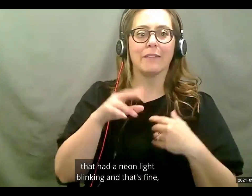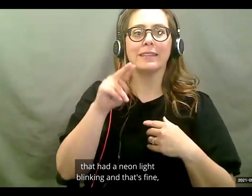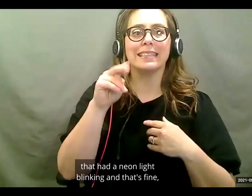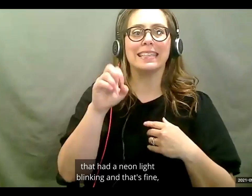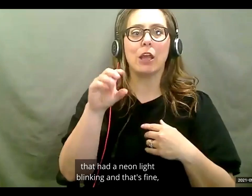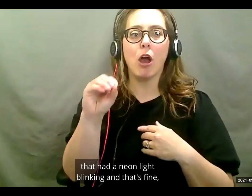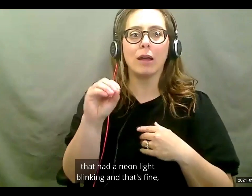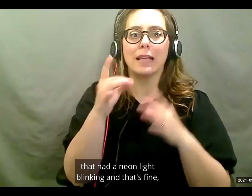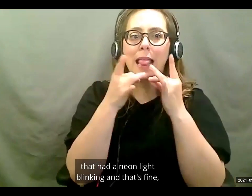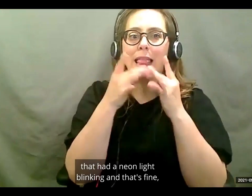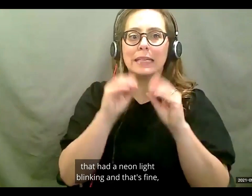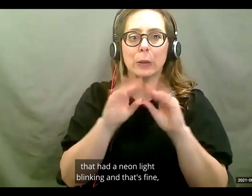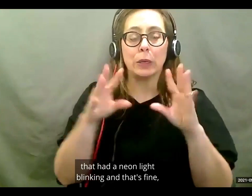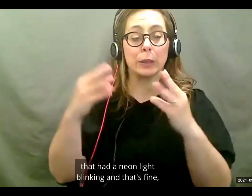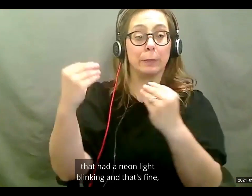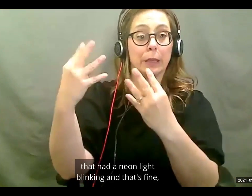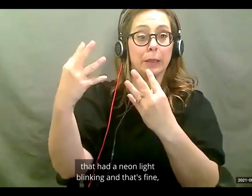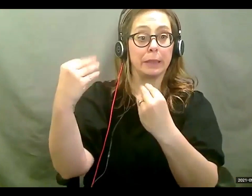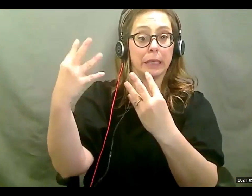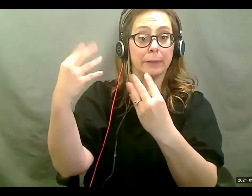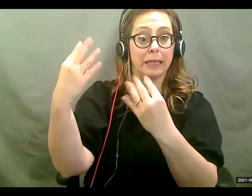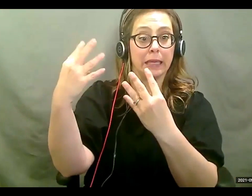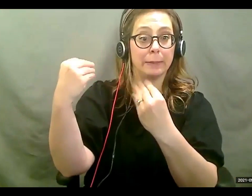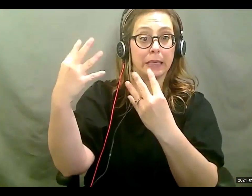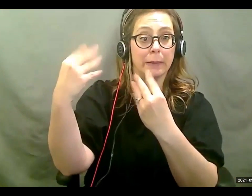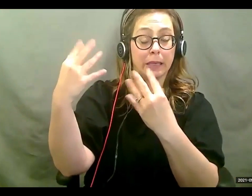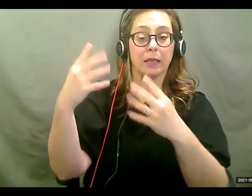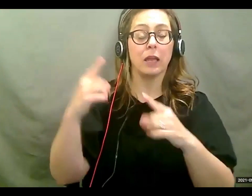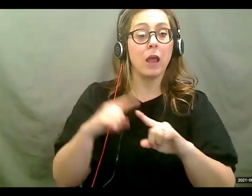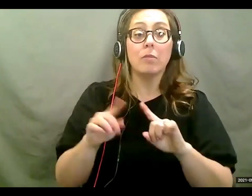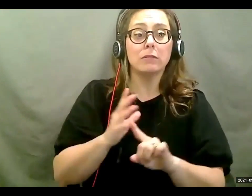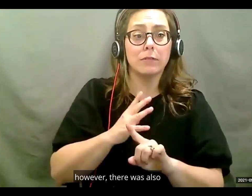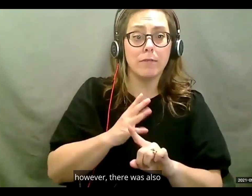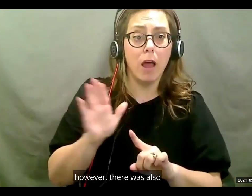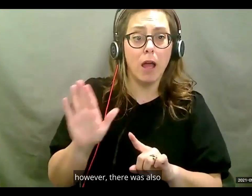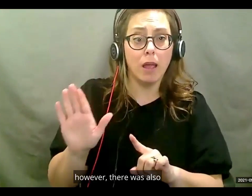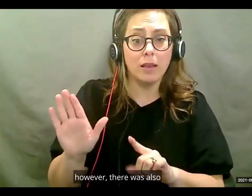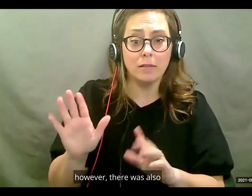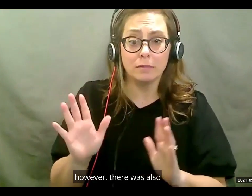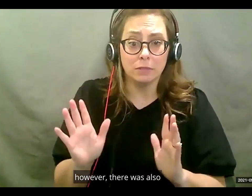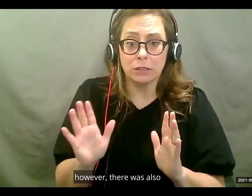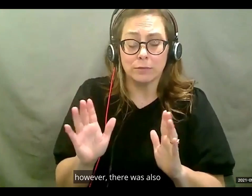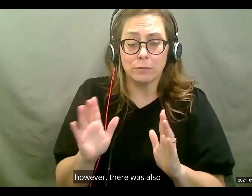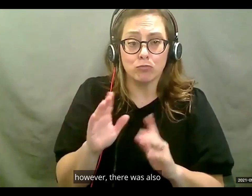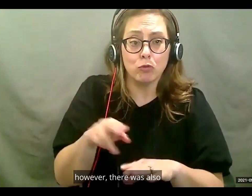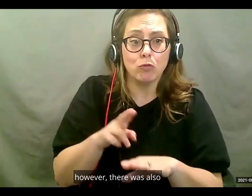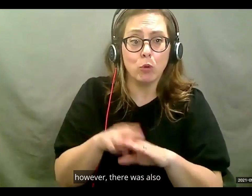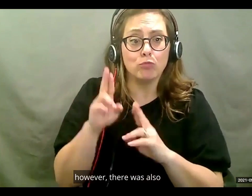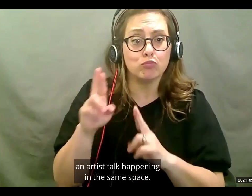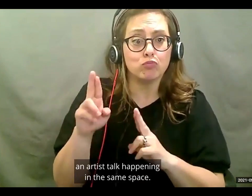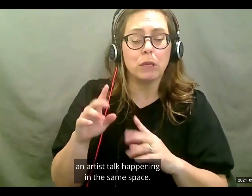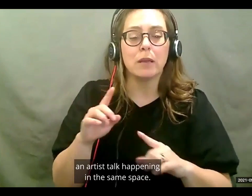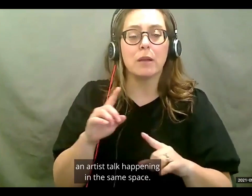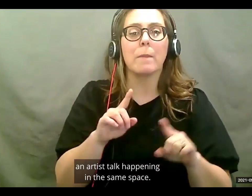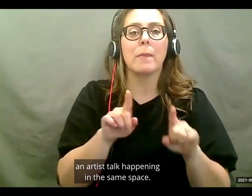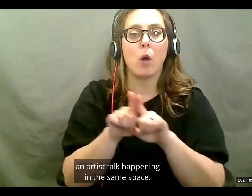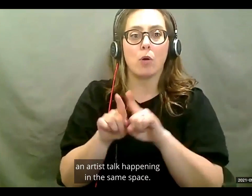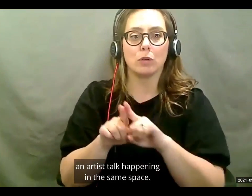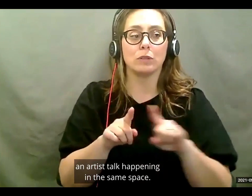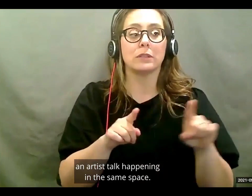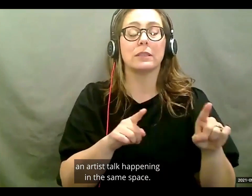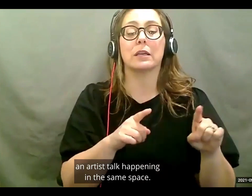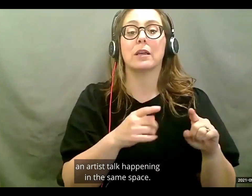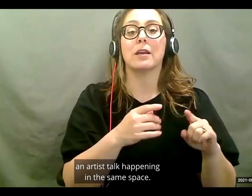light blinking, and that's fine. However, there was also an artist